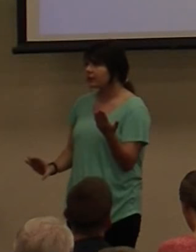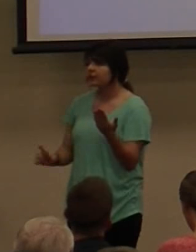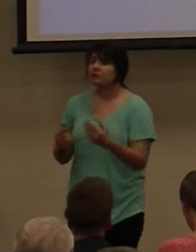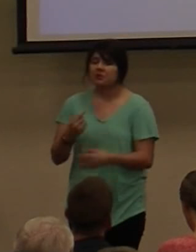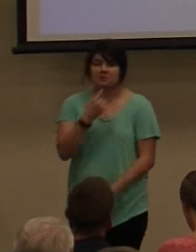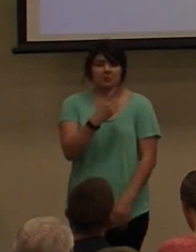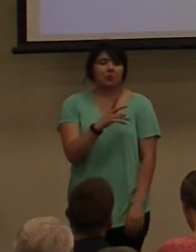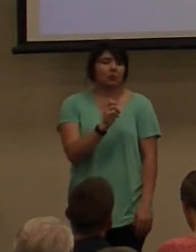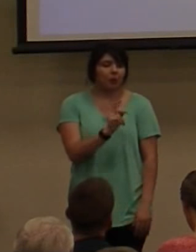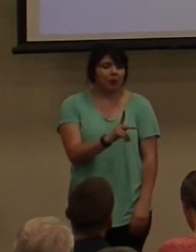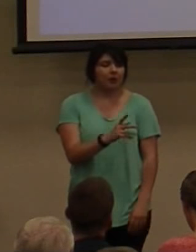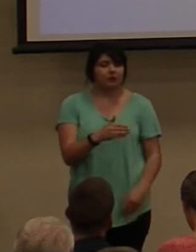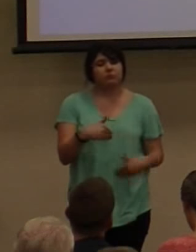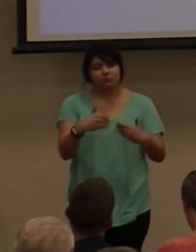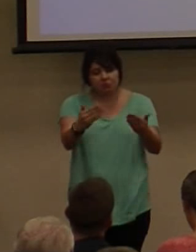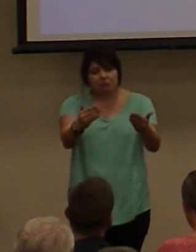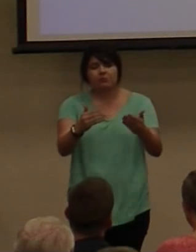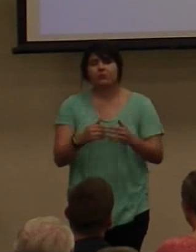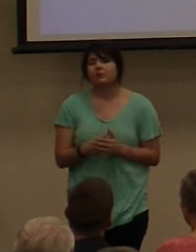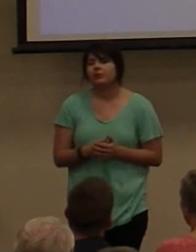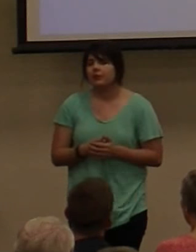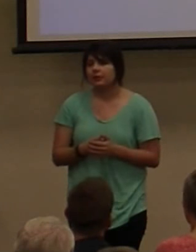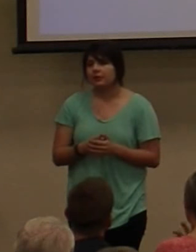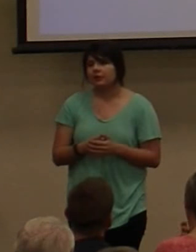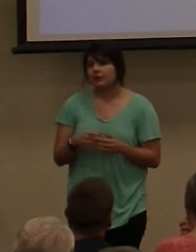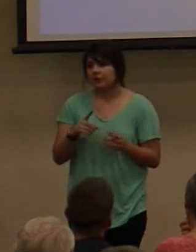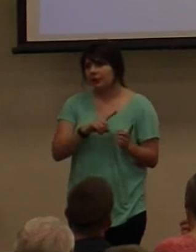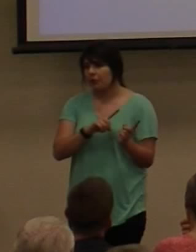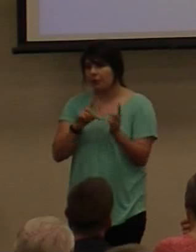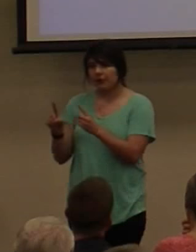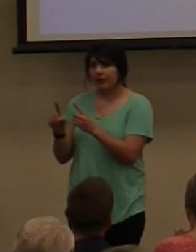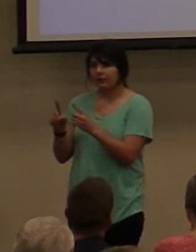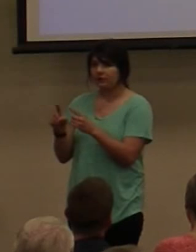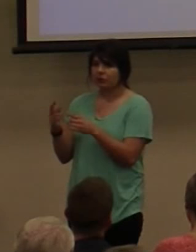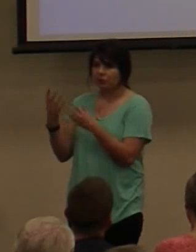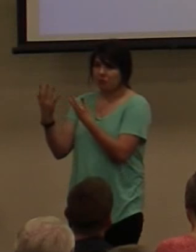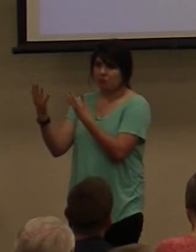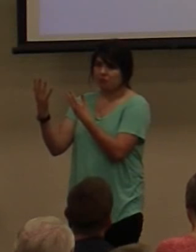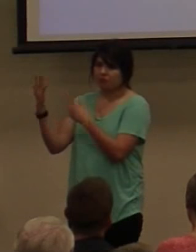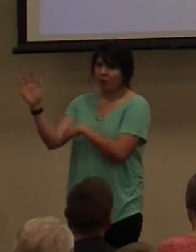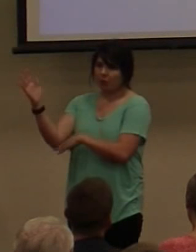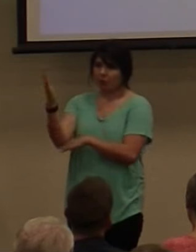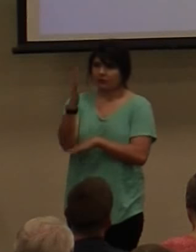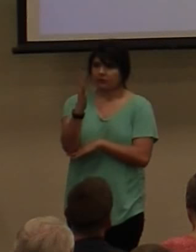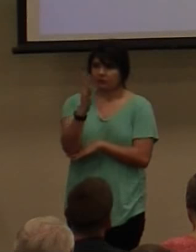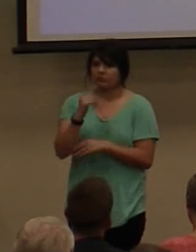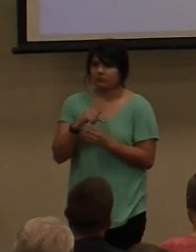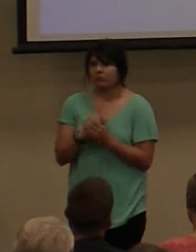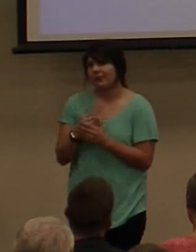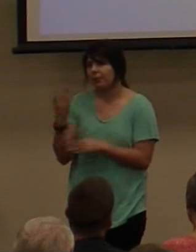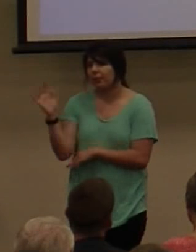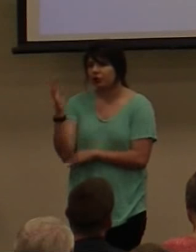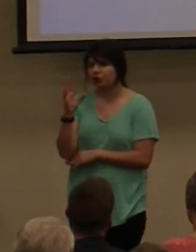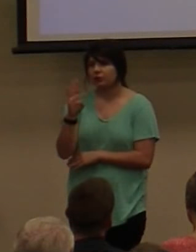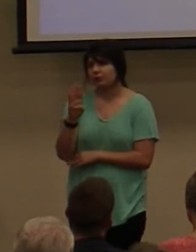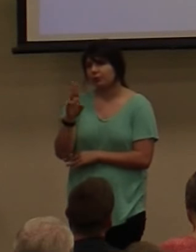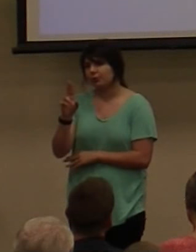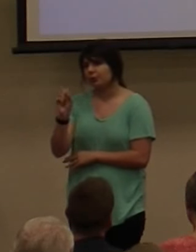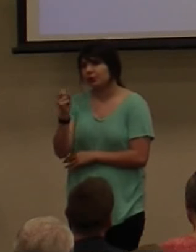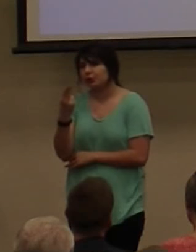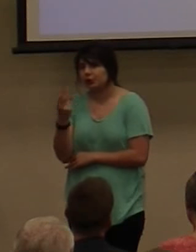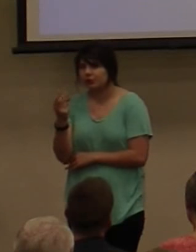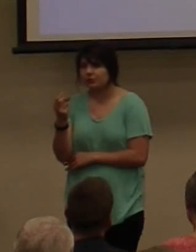well, okay, carry on. And then they melted back into the bush. Congo was a different kind